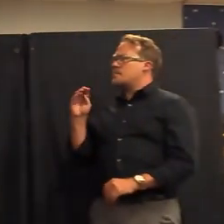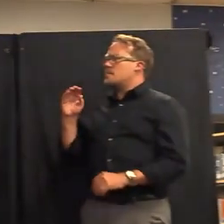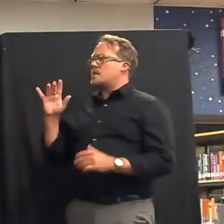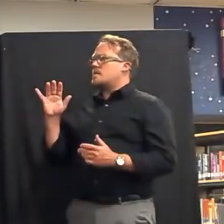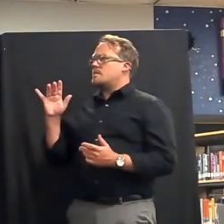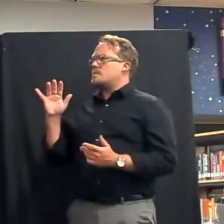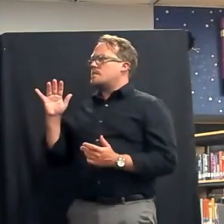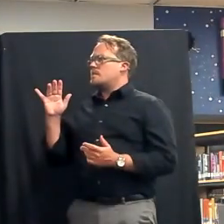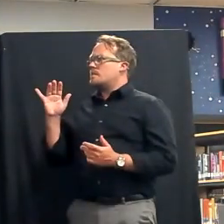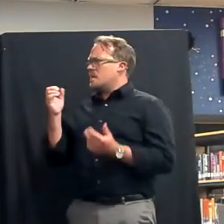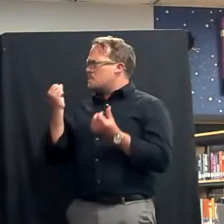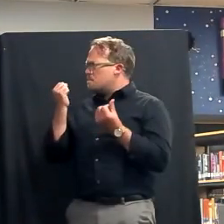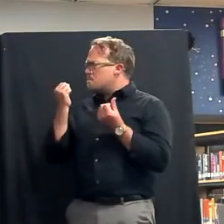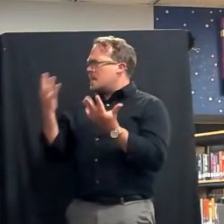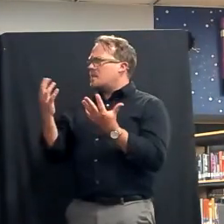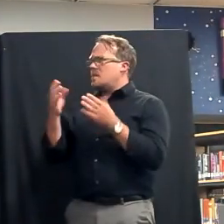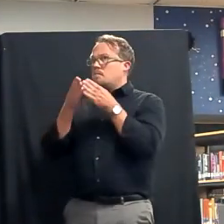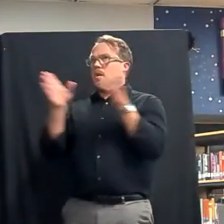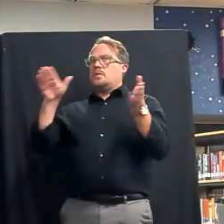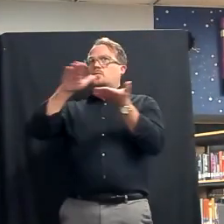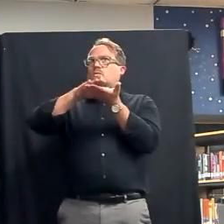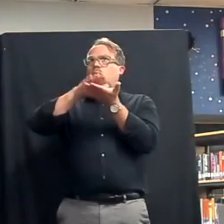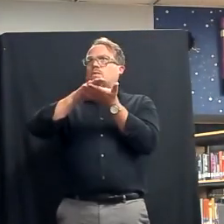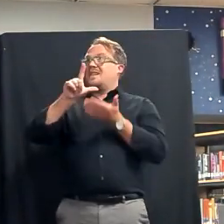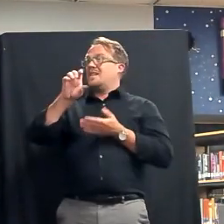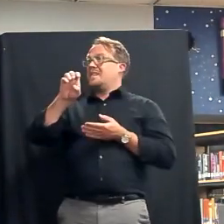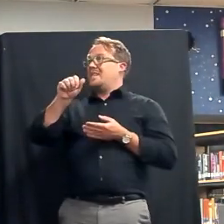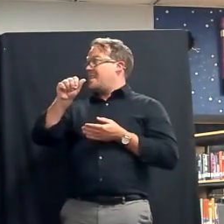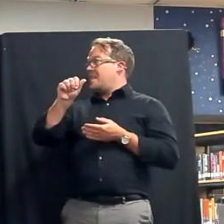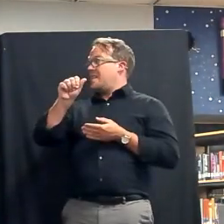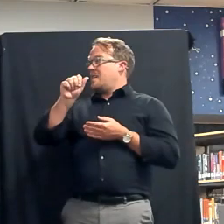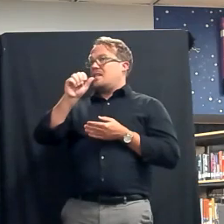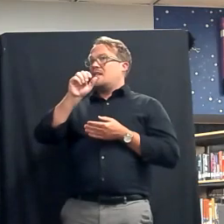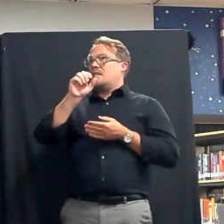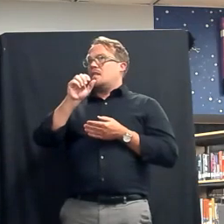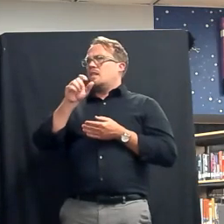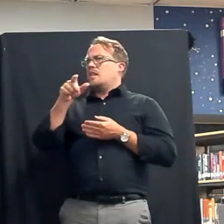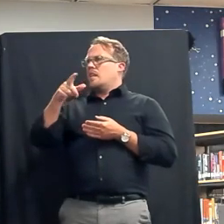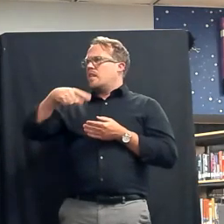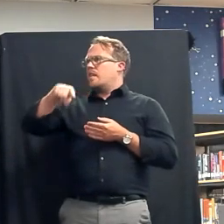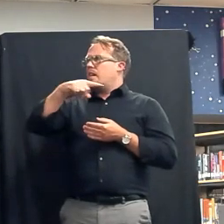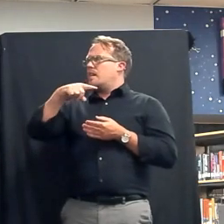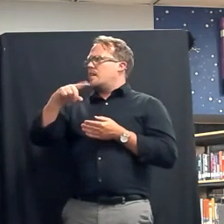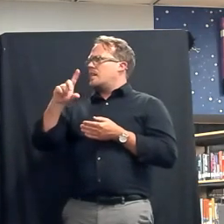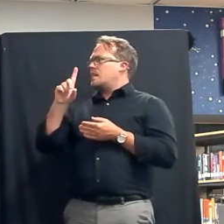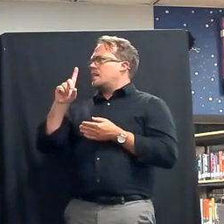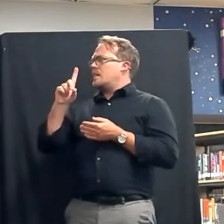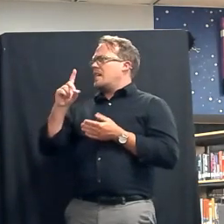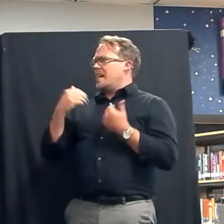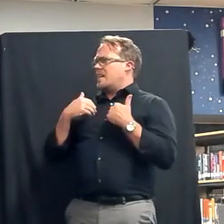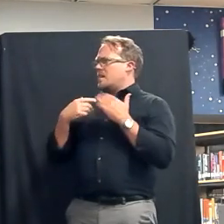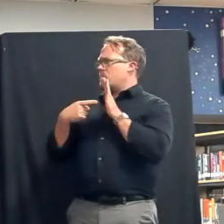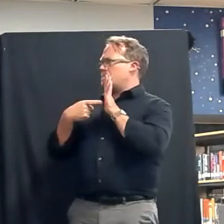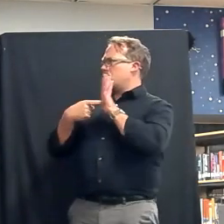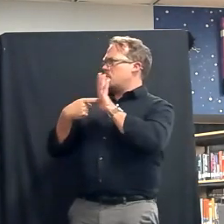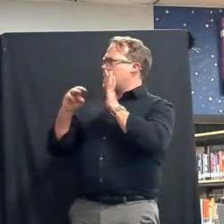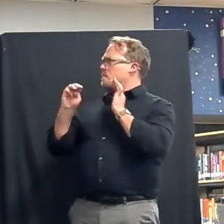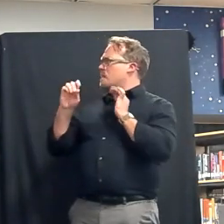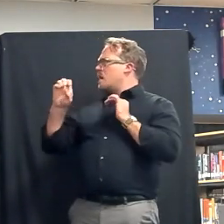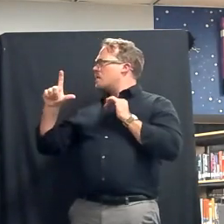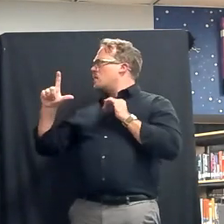Because many of the public schools, the LEAs, did such a model where they had people